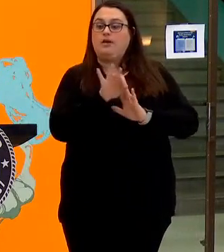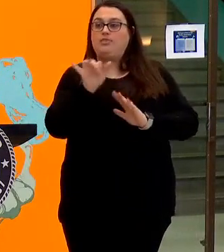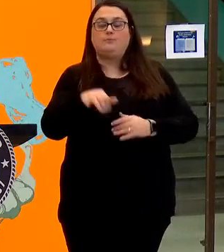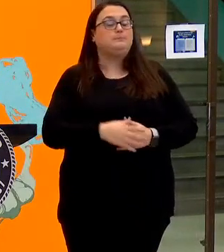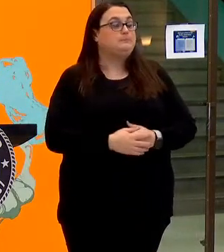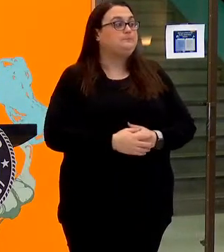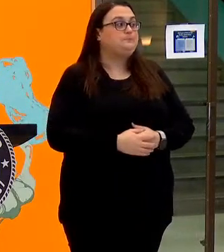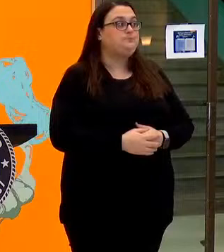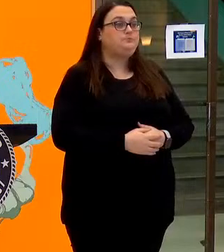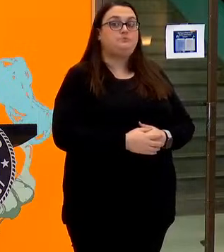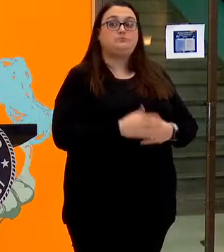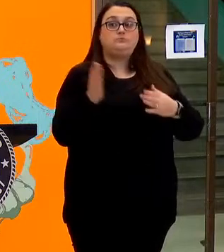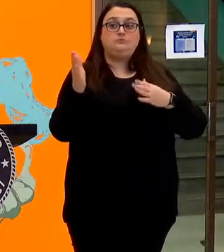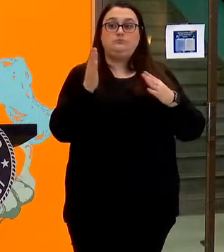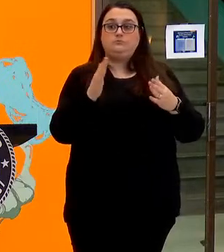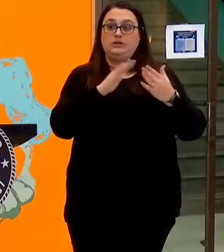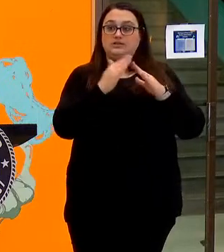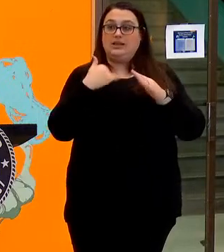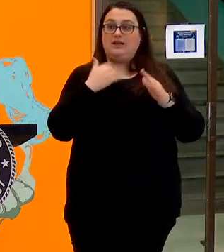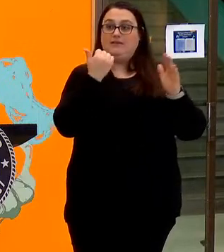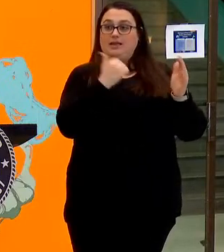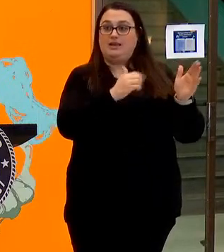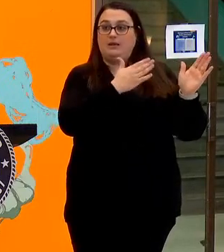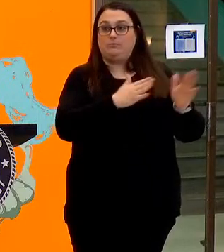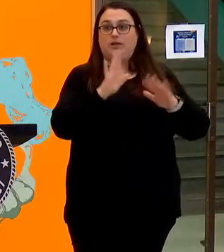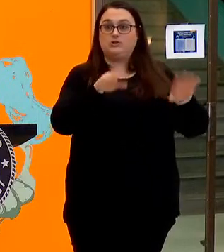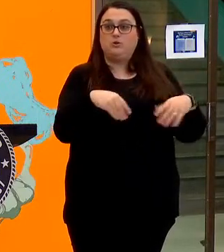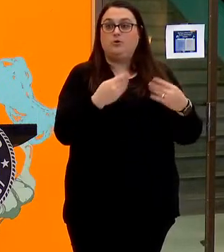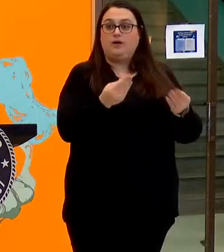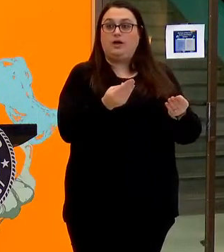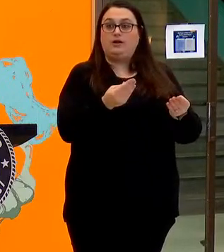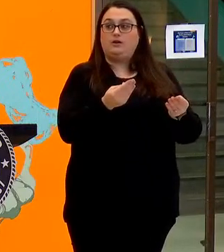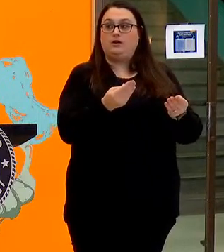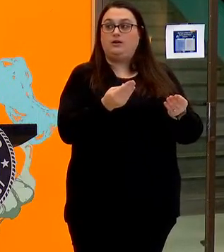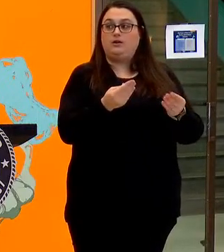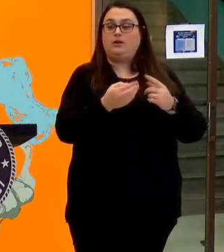Jamal. Does the city have any plans to provide